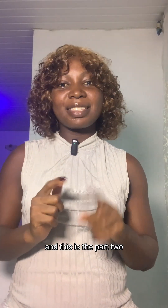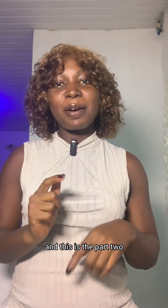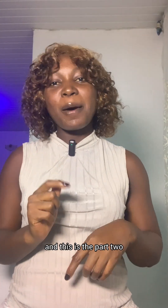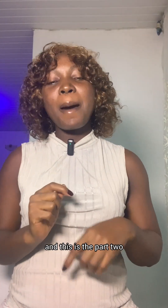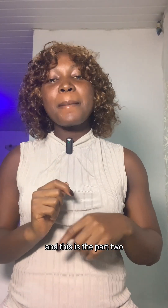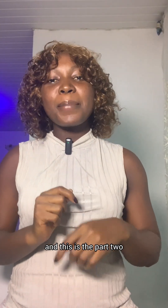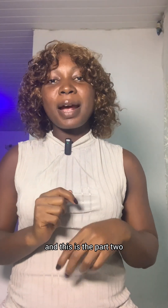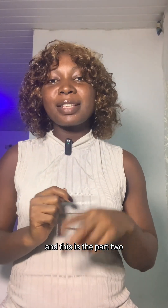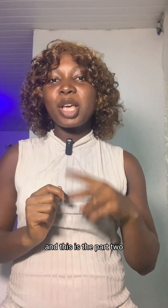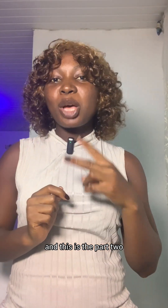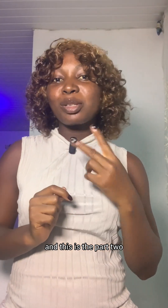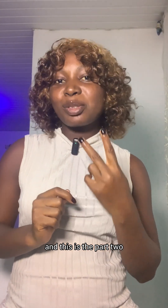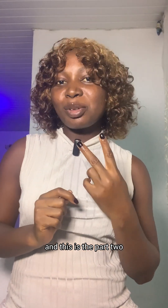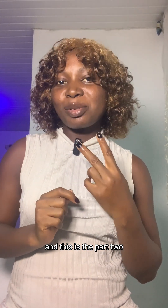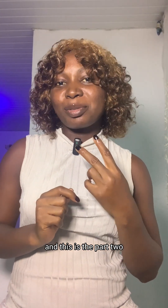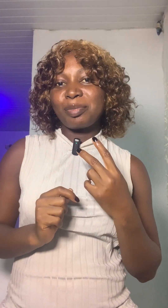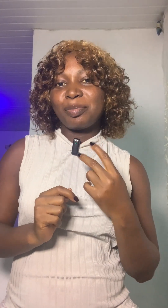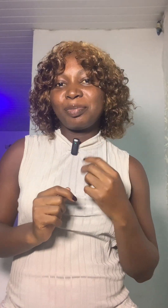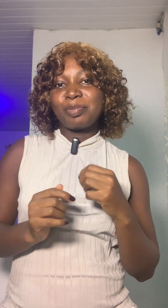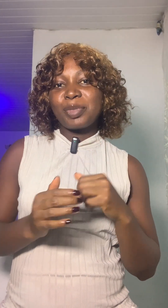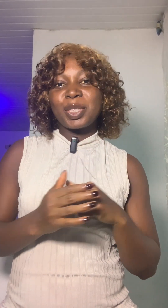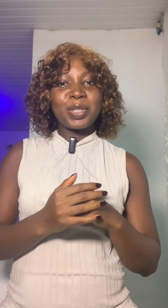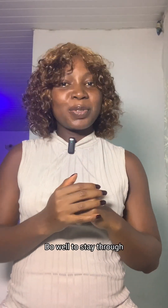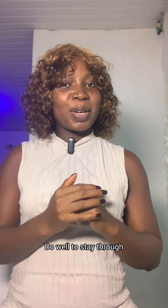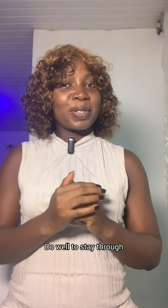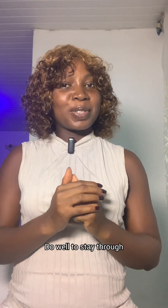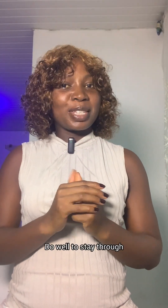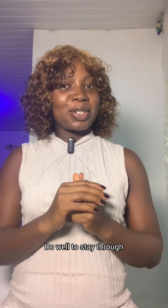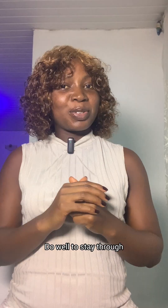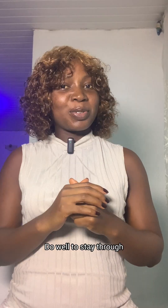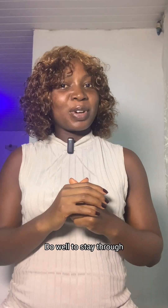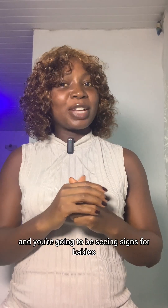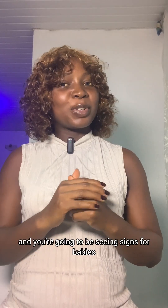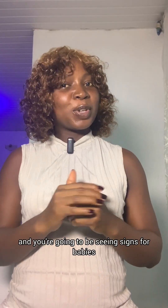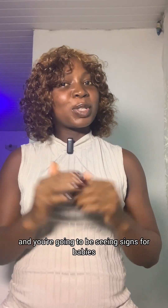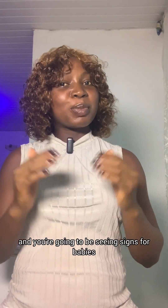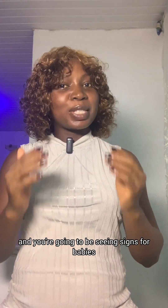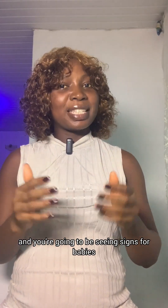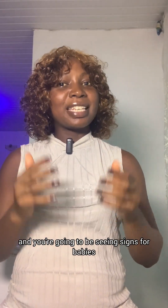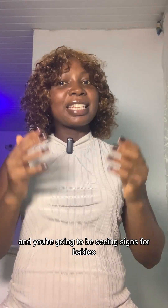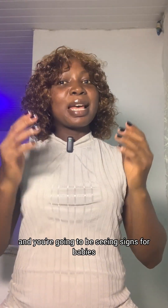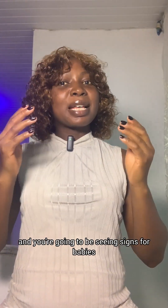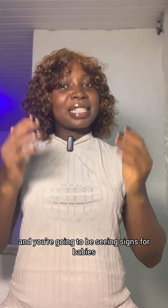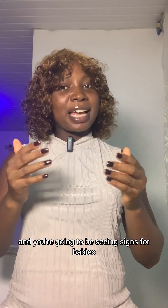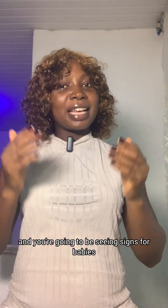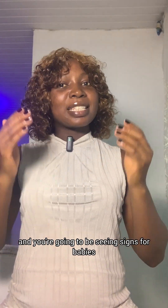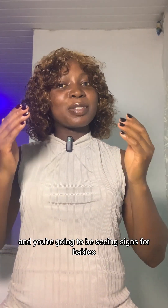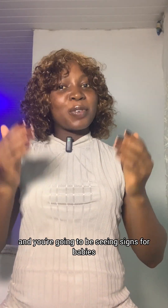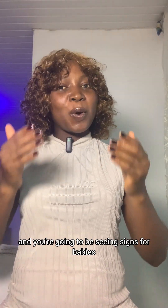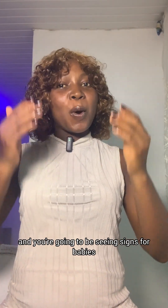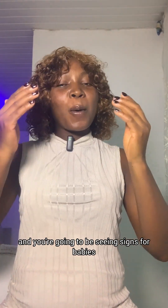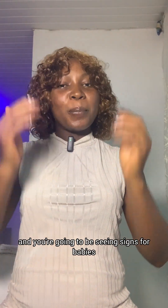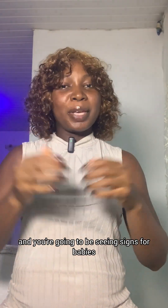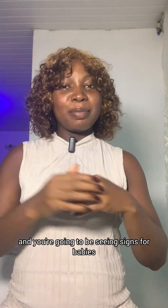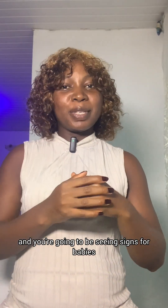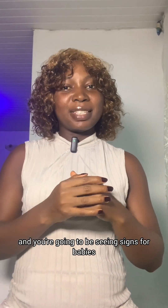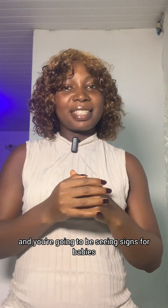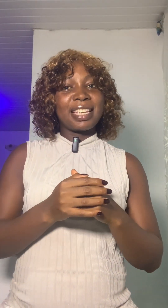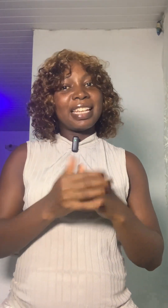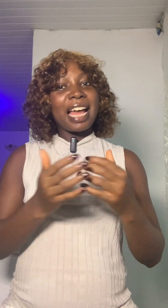the part 2. Do well to stay true, and you're going to be seeing signs for babies